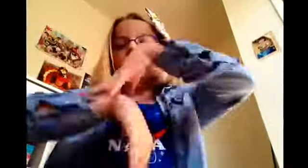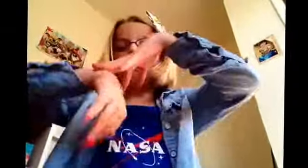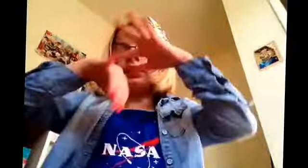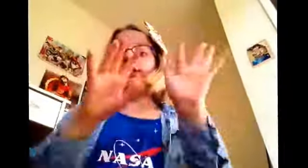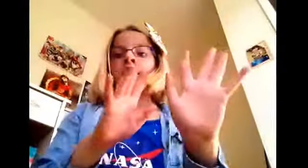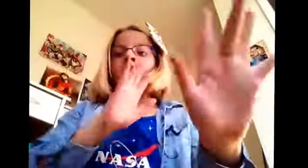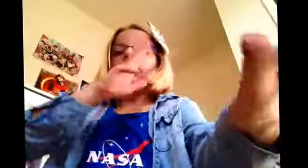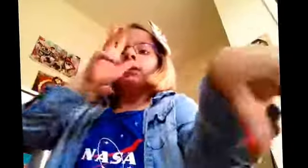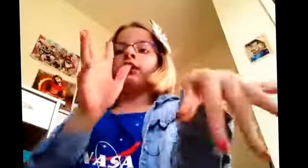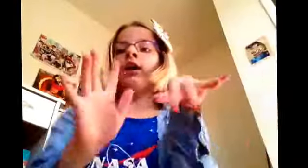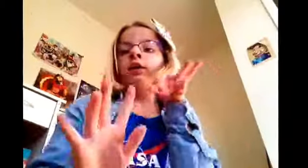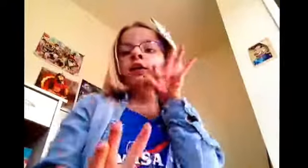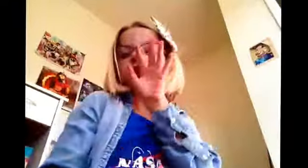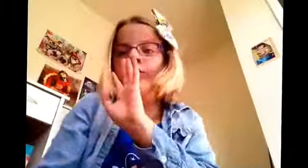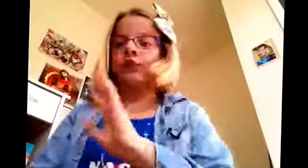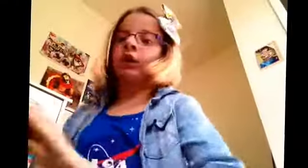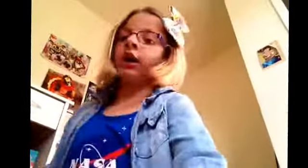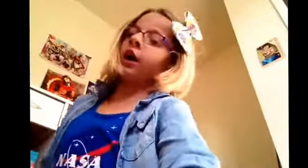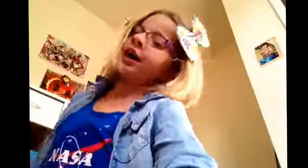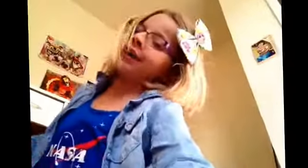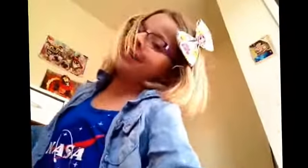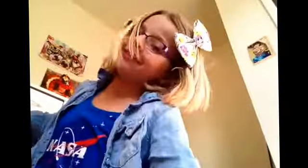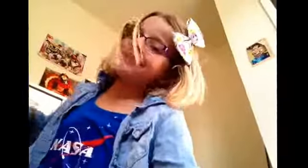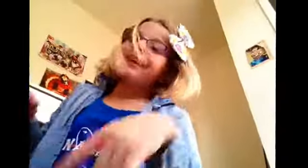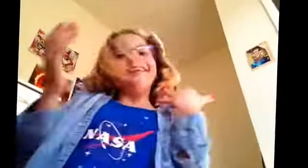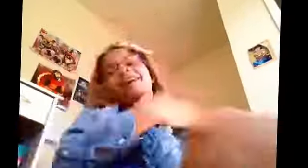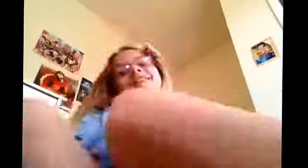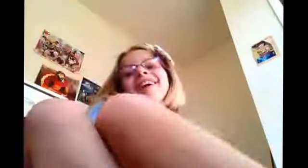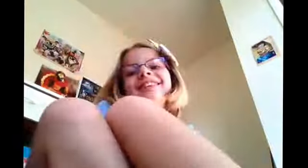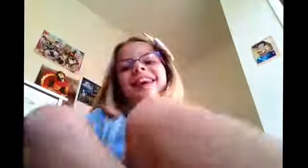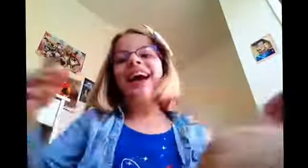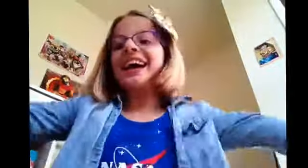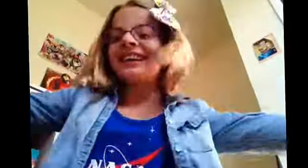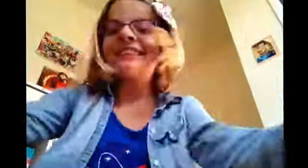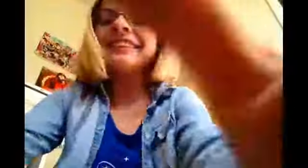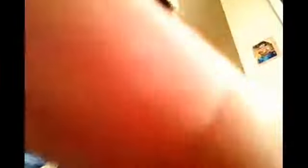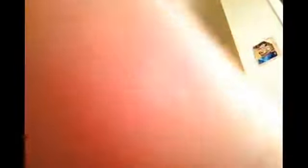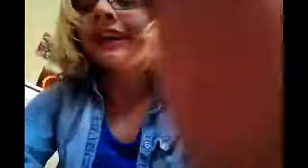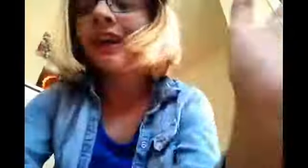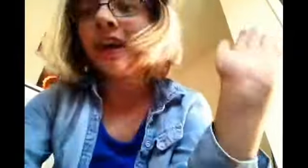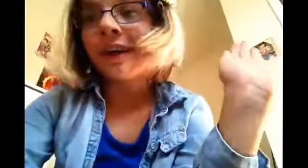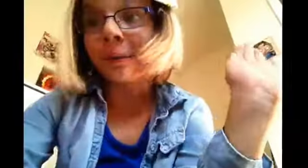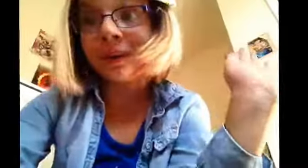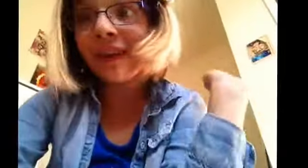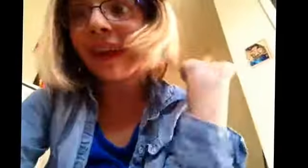me down, down, down. Thanks for watching, guys. Hope you enjoyed.